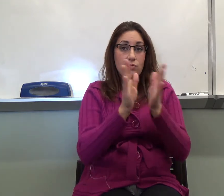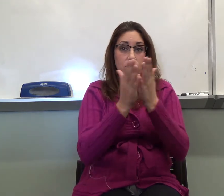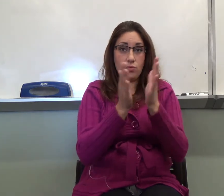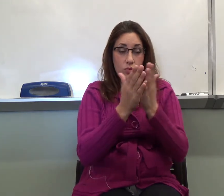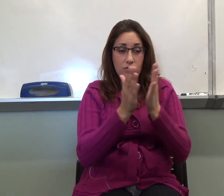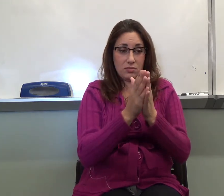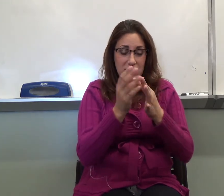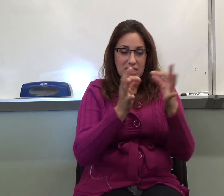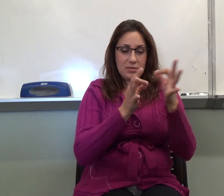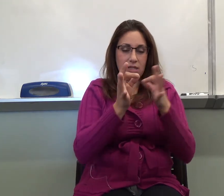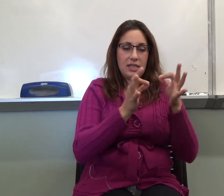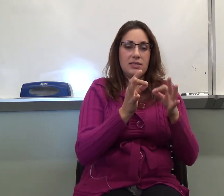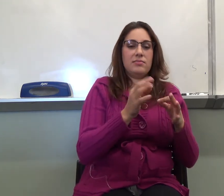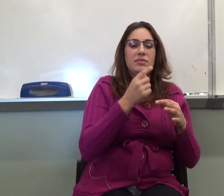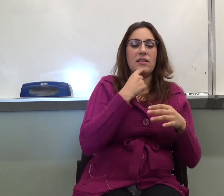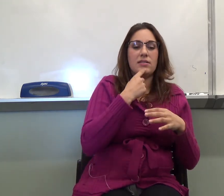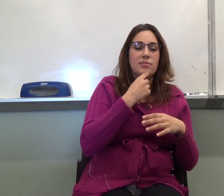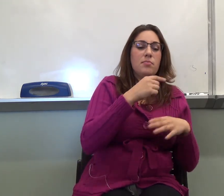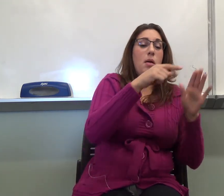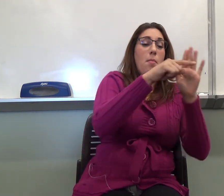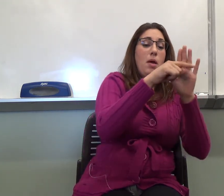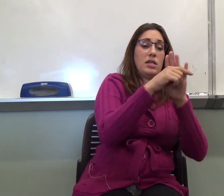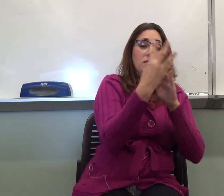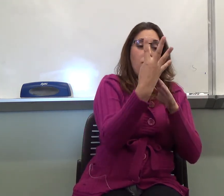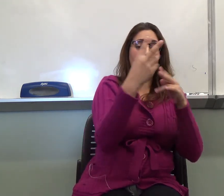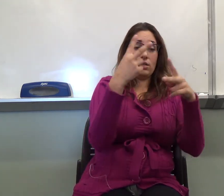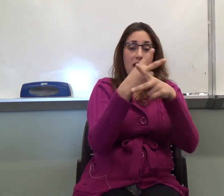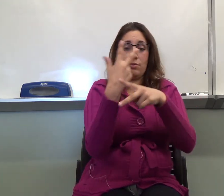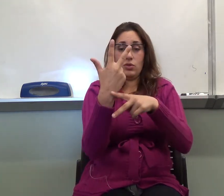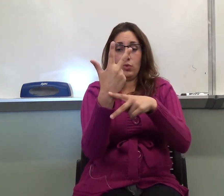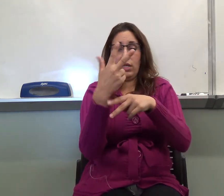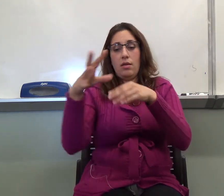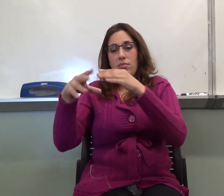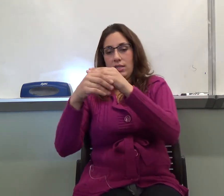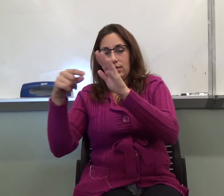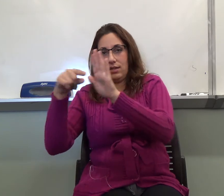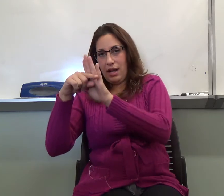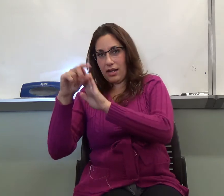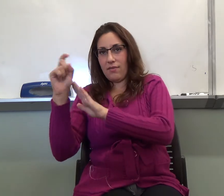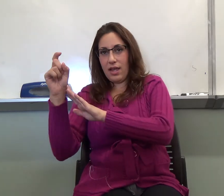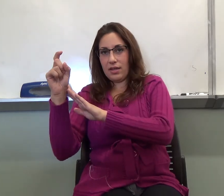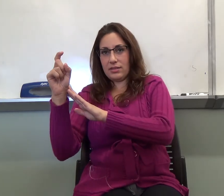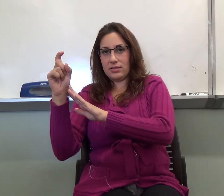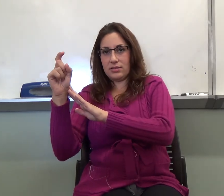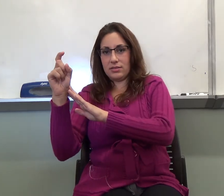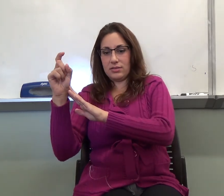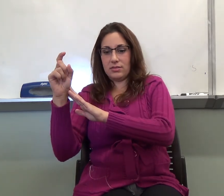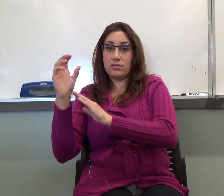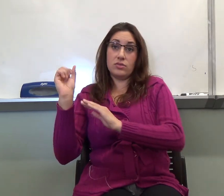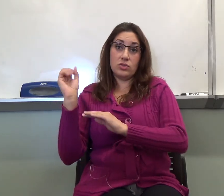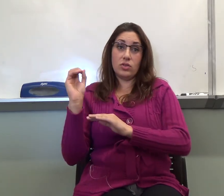minus 4 times 3 plus a negative x. In other words, they change subtraction to addition of the